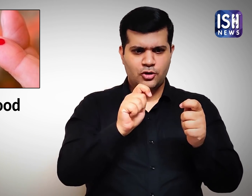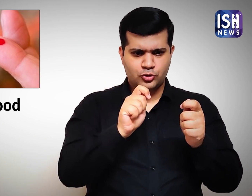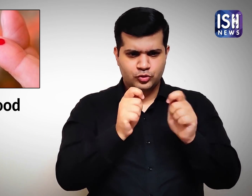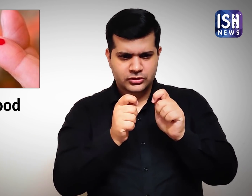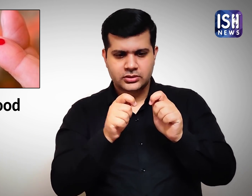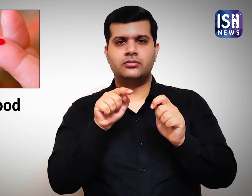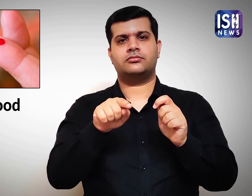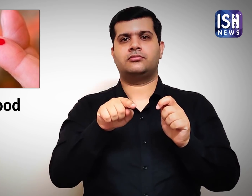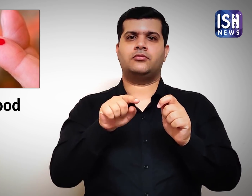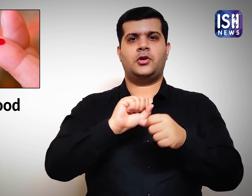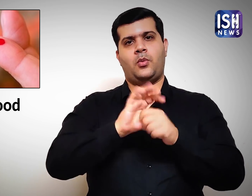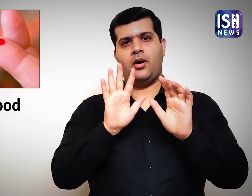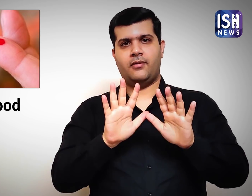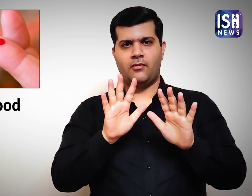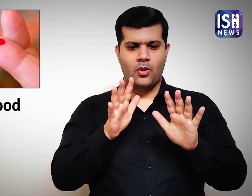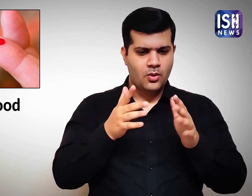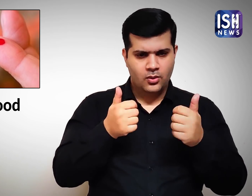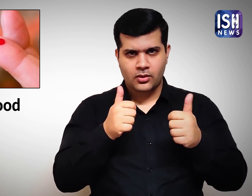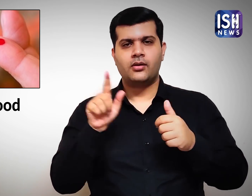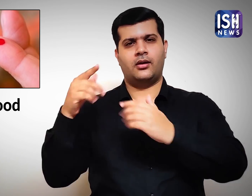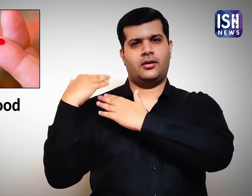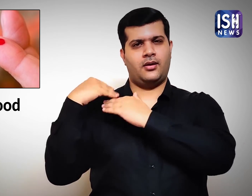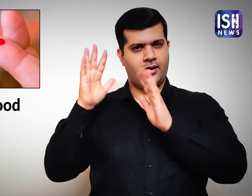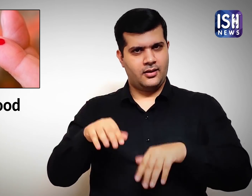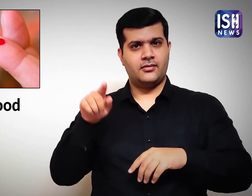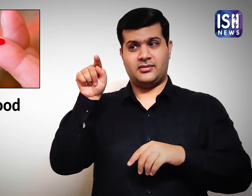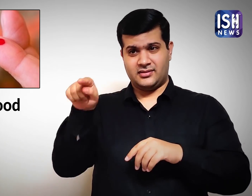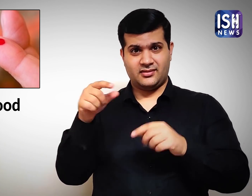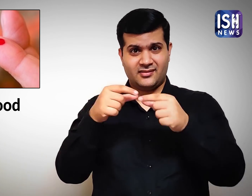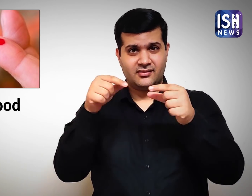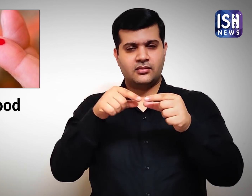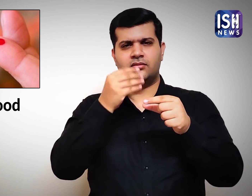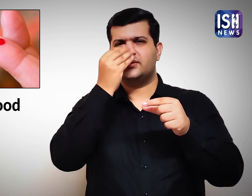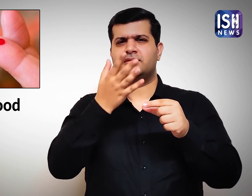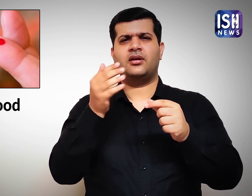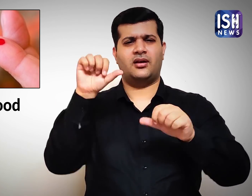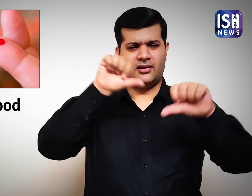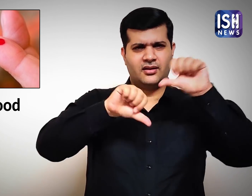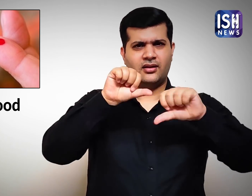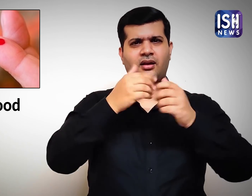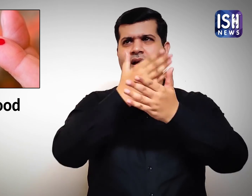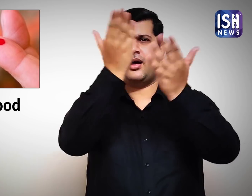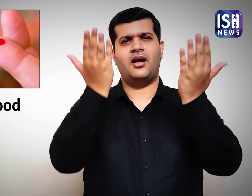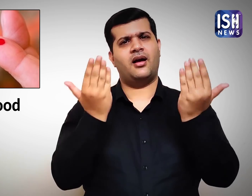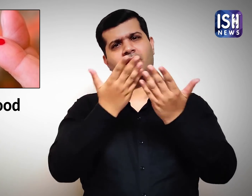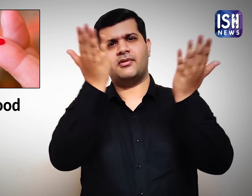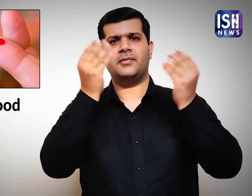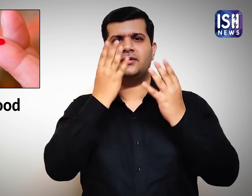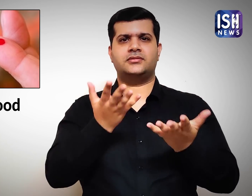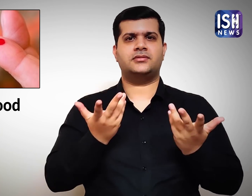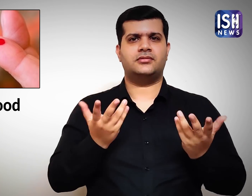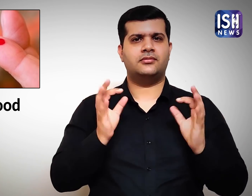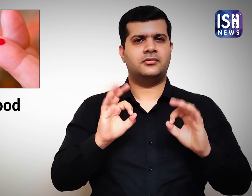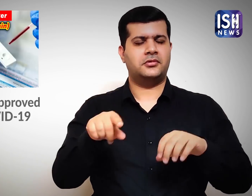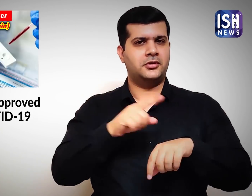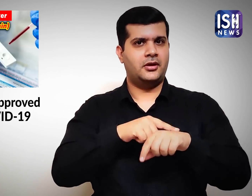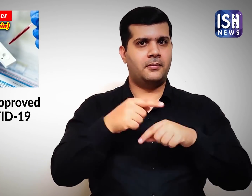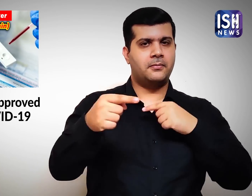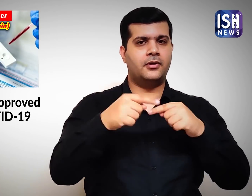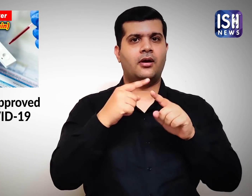It will just change colour upon detection of the virus and can be used in a simple pathological lab. Plus it